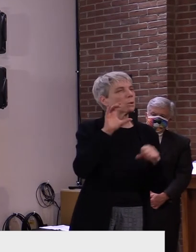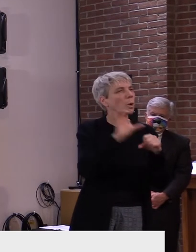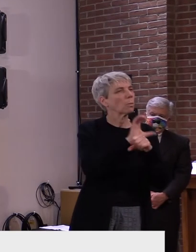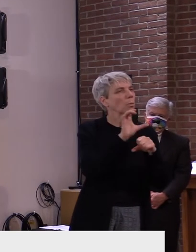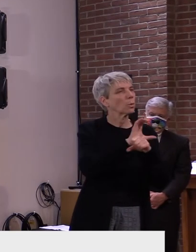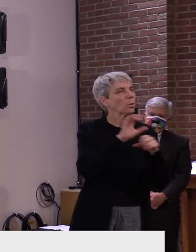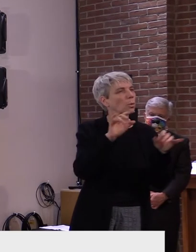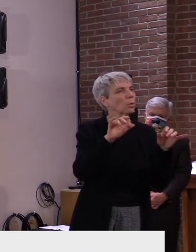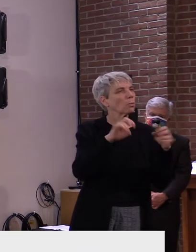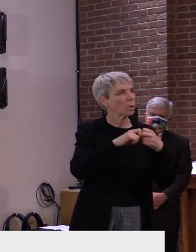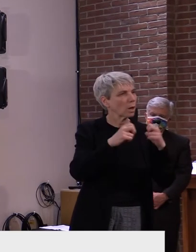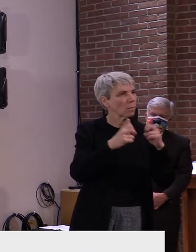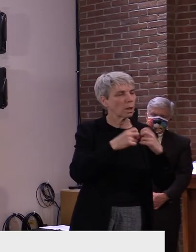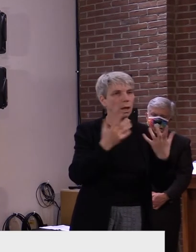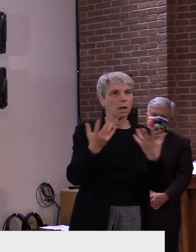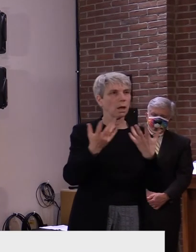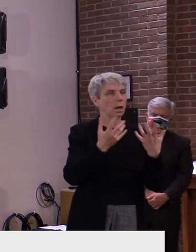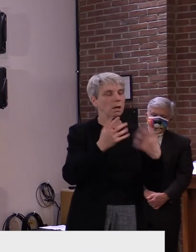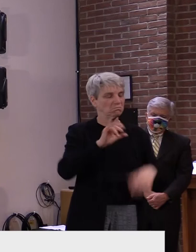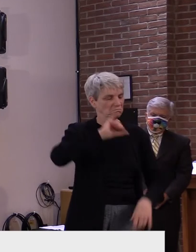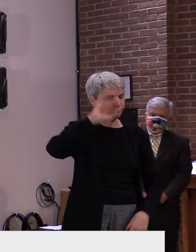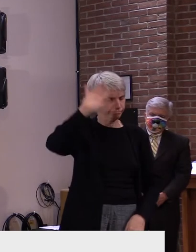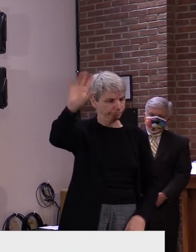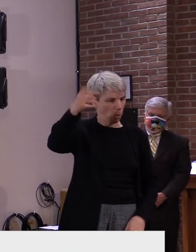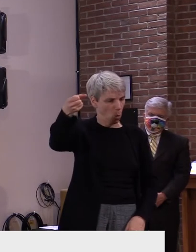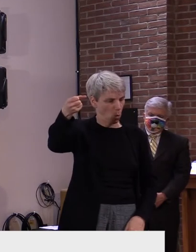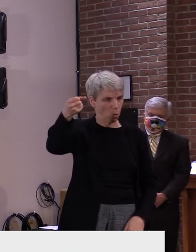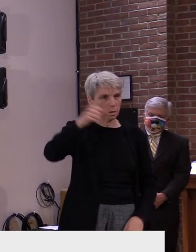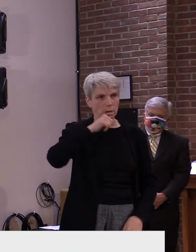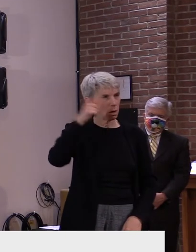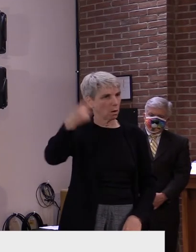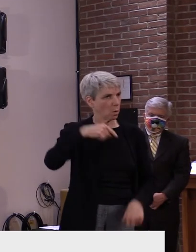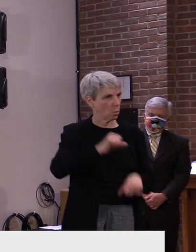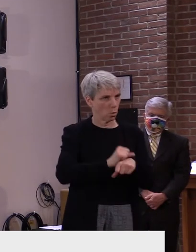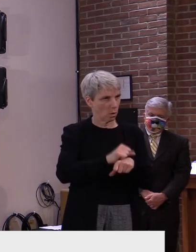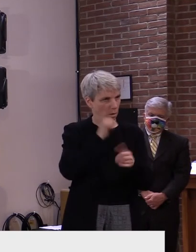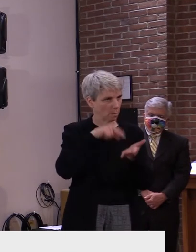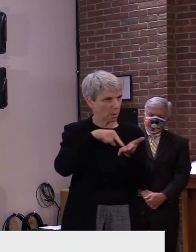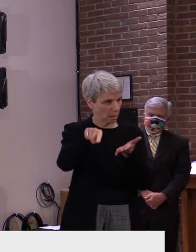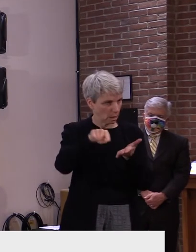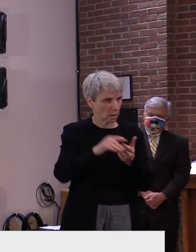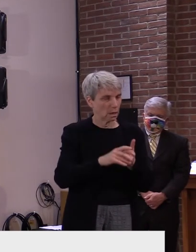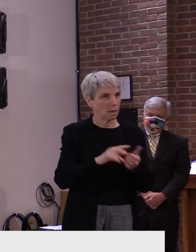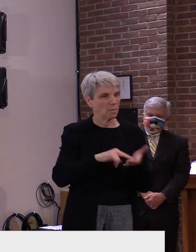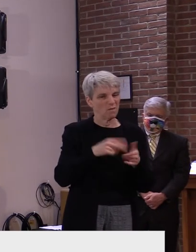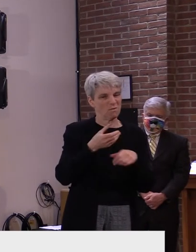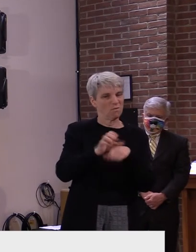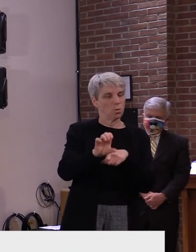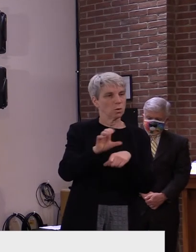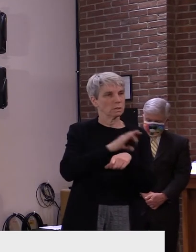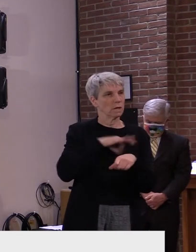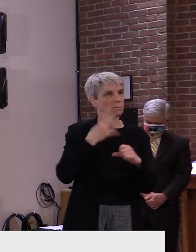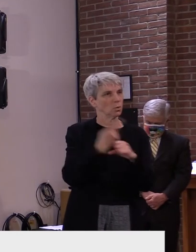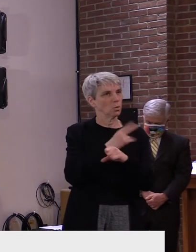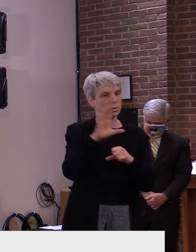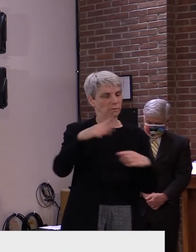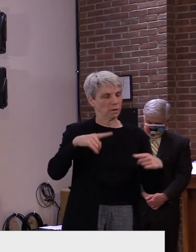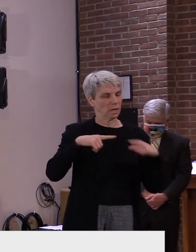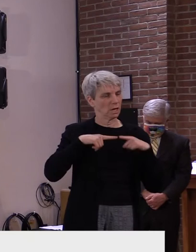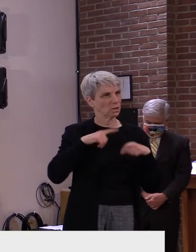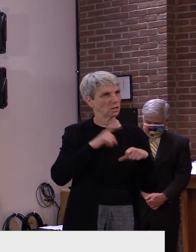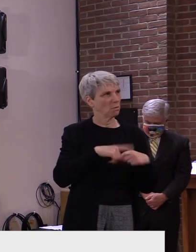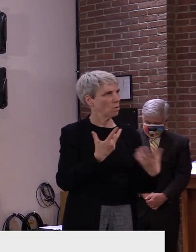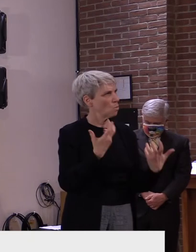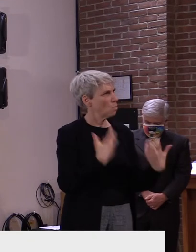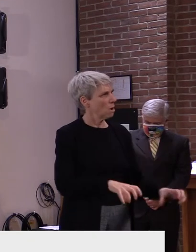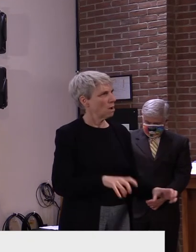system problems and everything uh and they've been told they have to they're forced to take vacation time against their will and some colleagues may